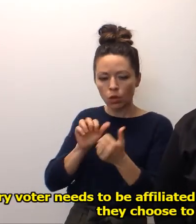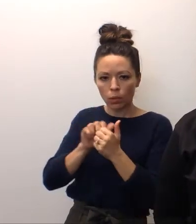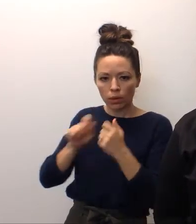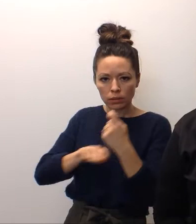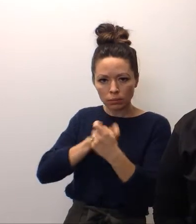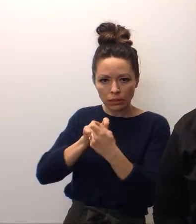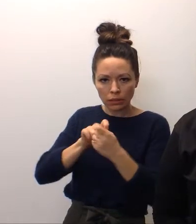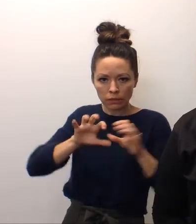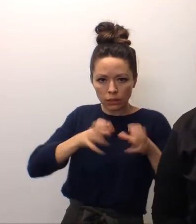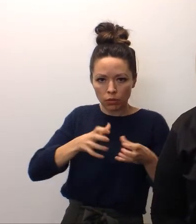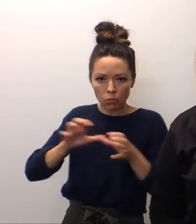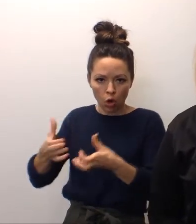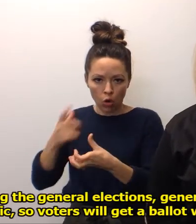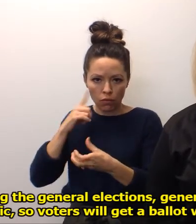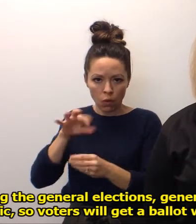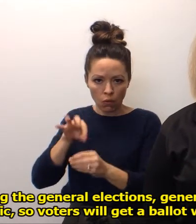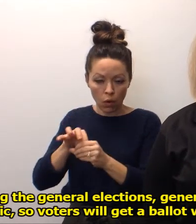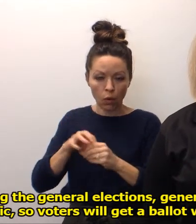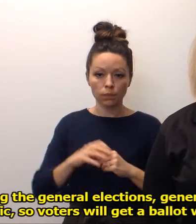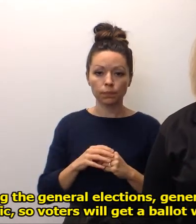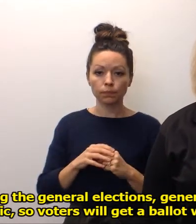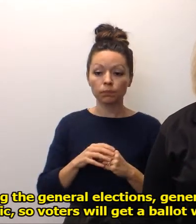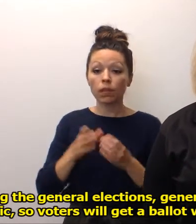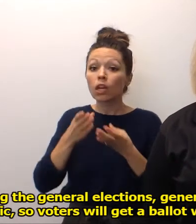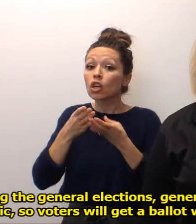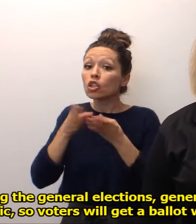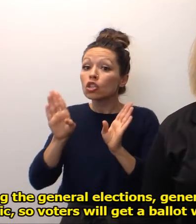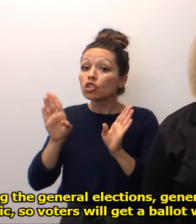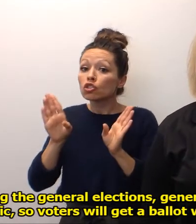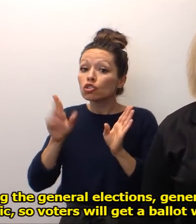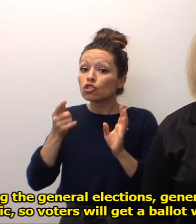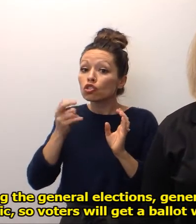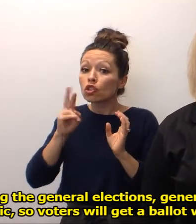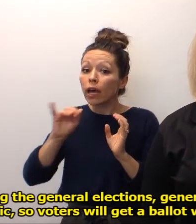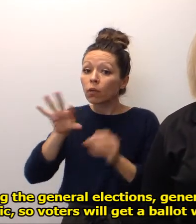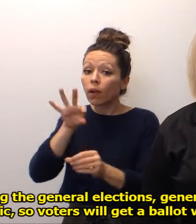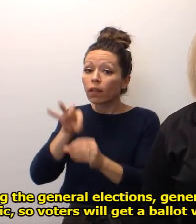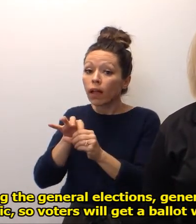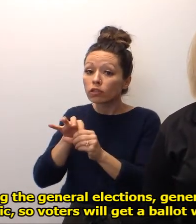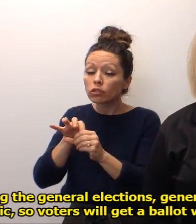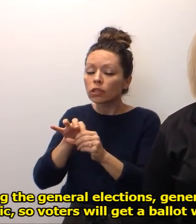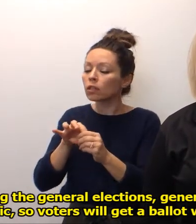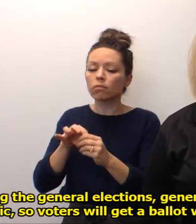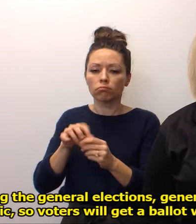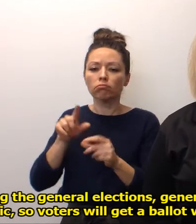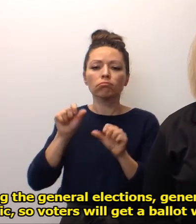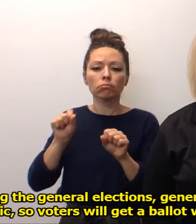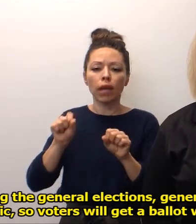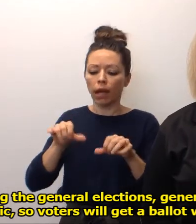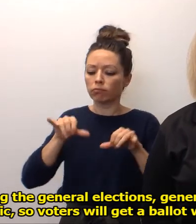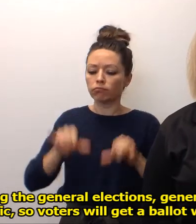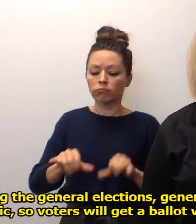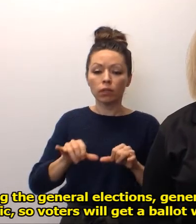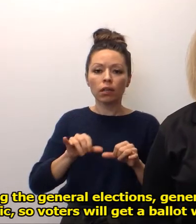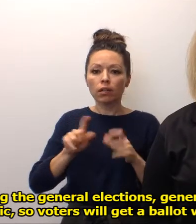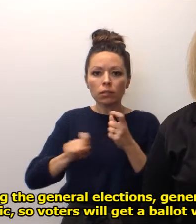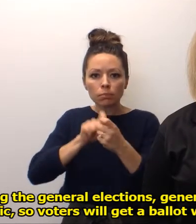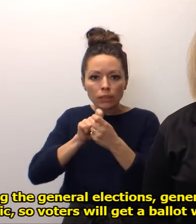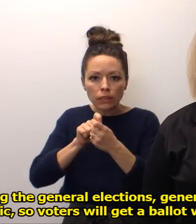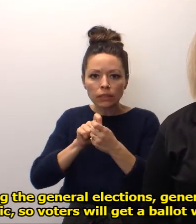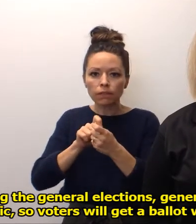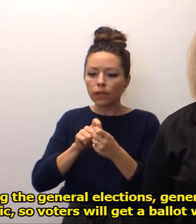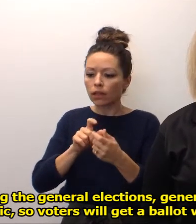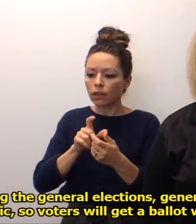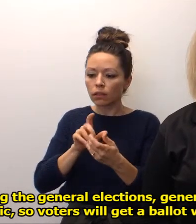vote. During the general elections are not party-specific, so voters will get a ballot